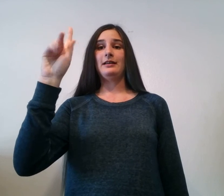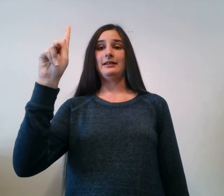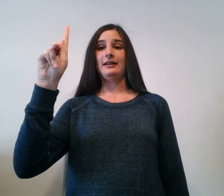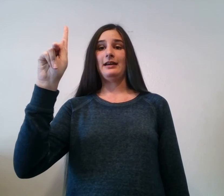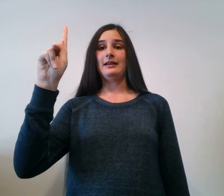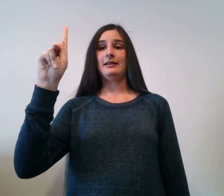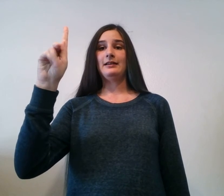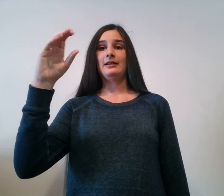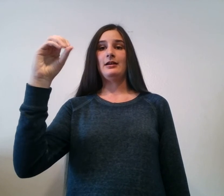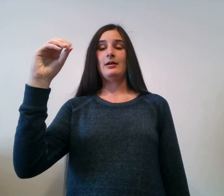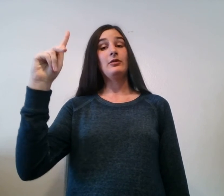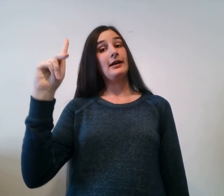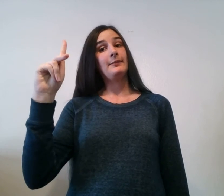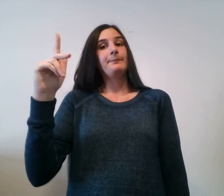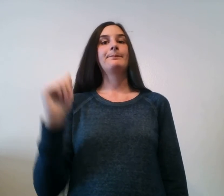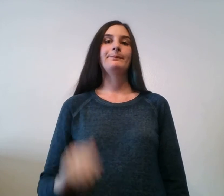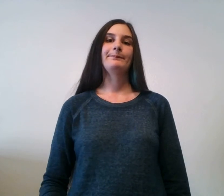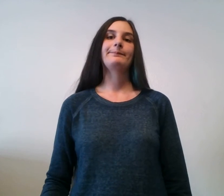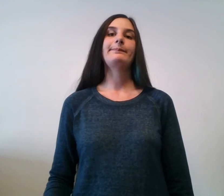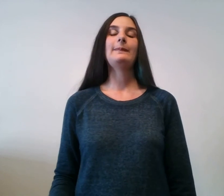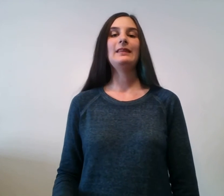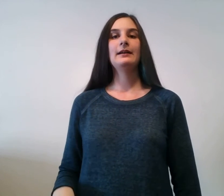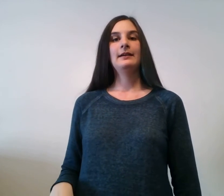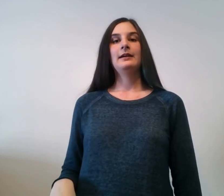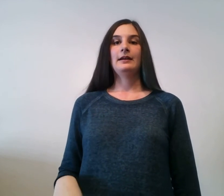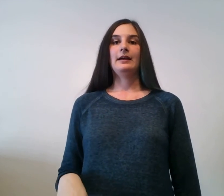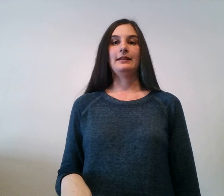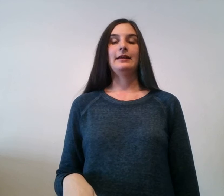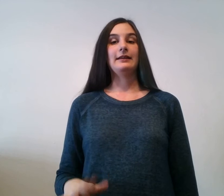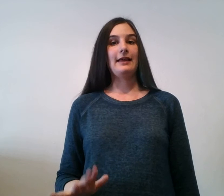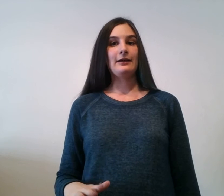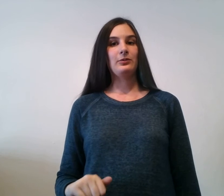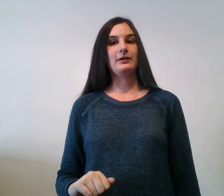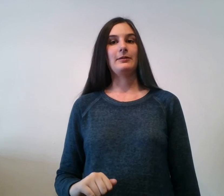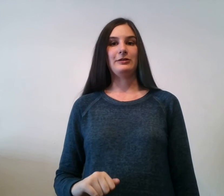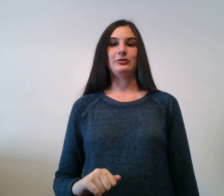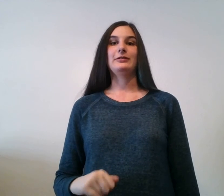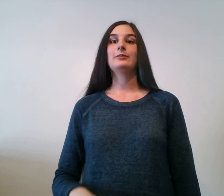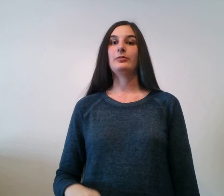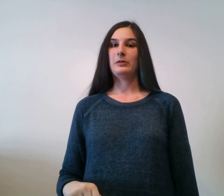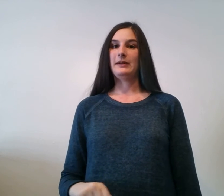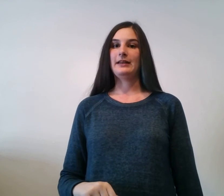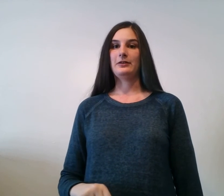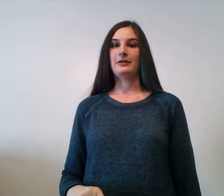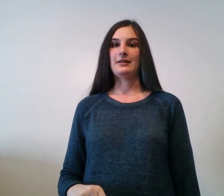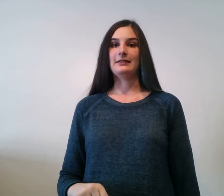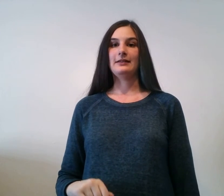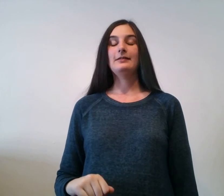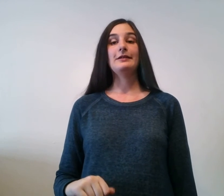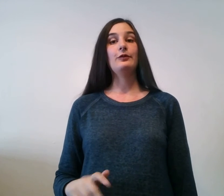K. I'm okay. And then the last word I'm going to show you before we get into our sentences is